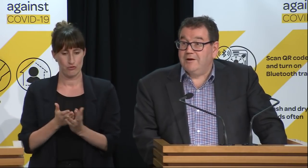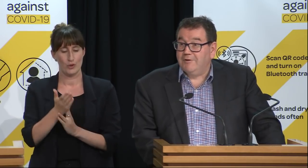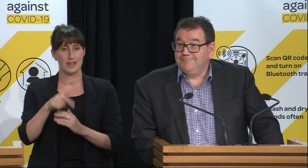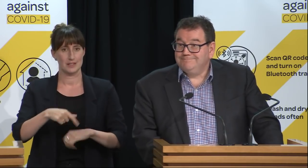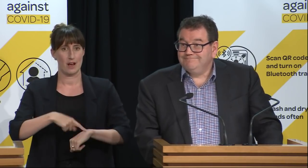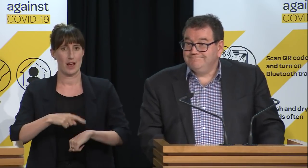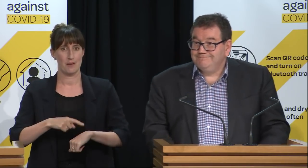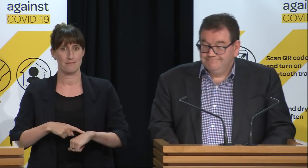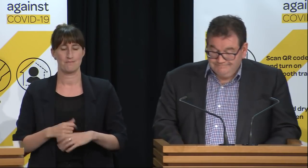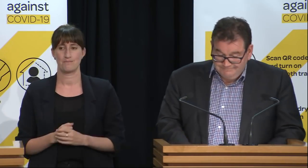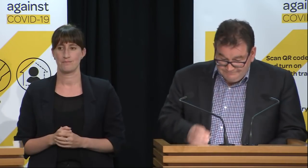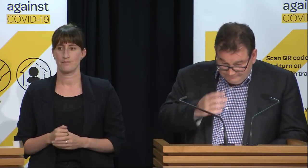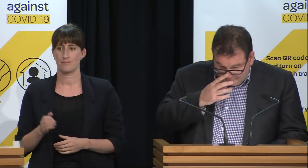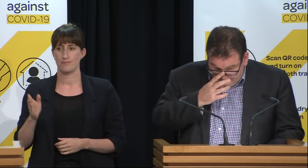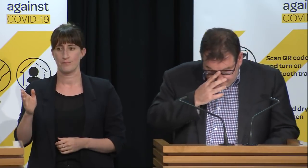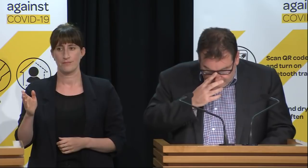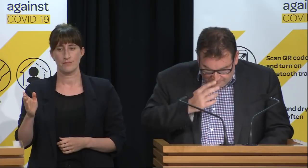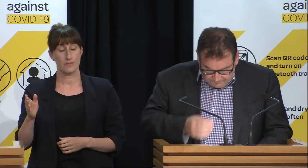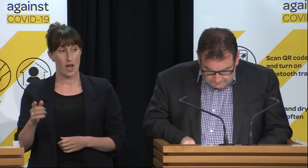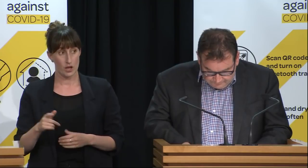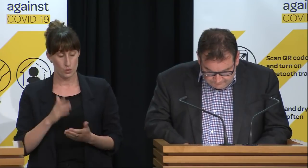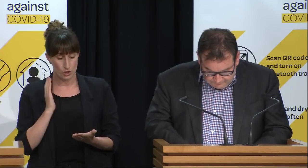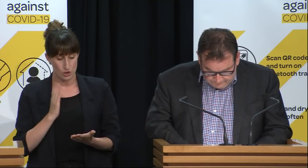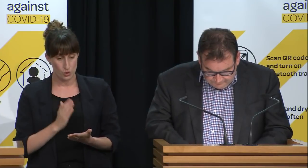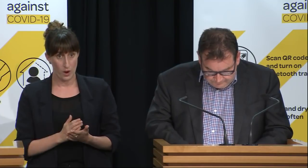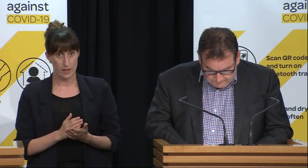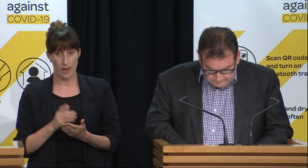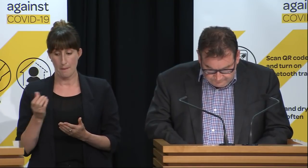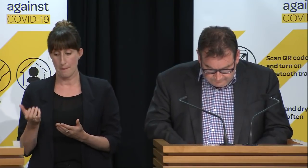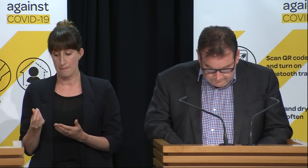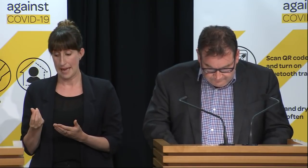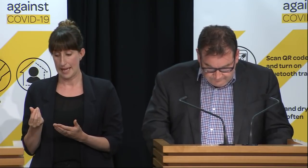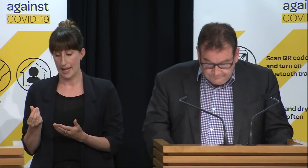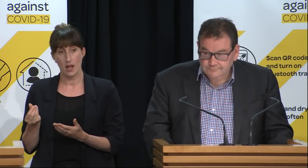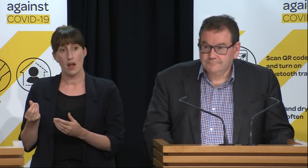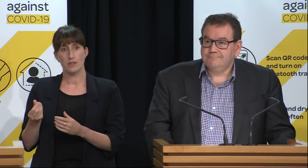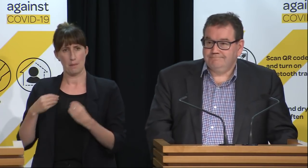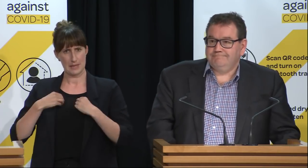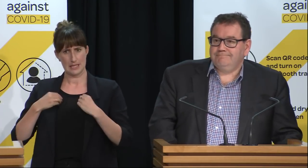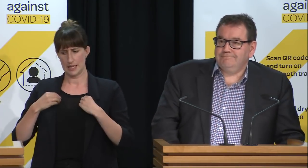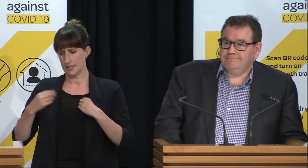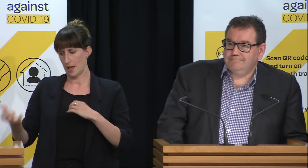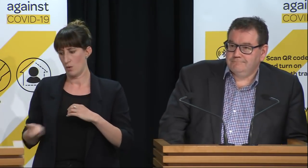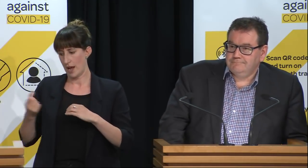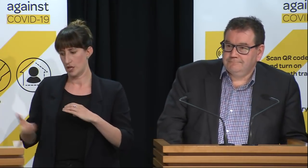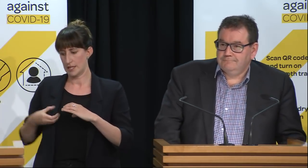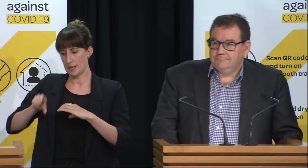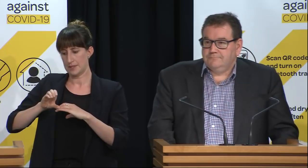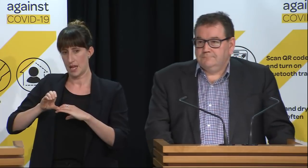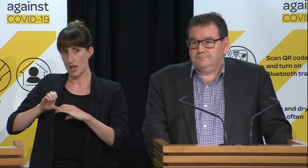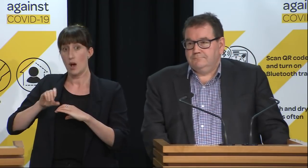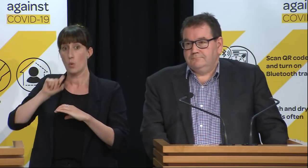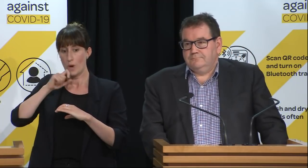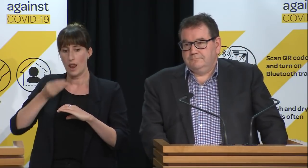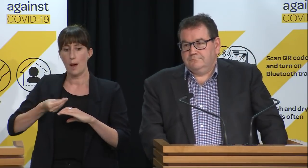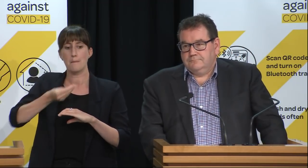about. Are you absolutely assured that all that money going to the businesses whose employees had to self-isolate is getting to those workers, and